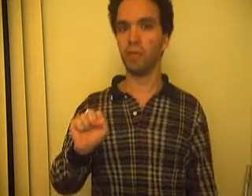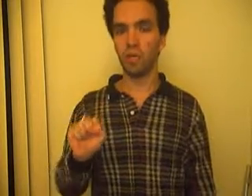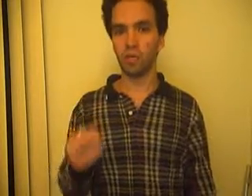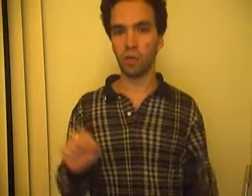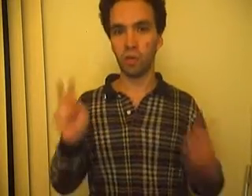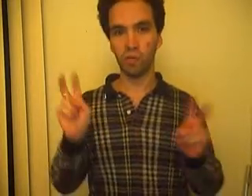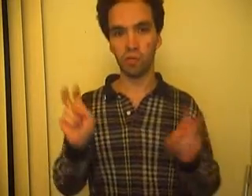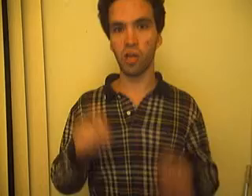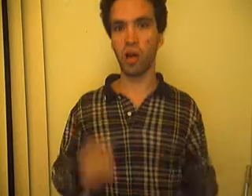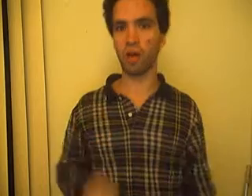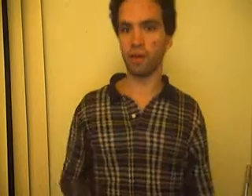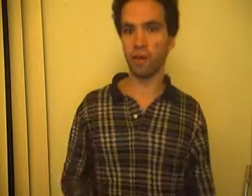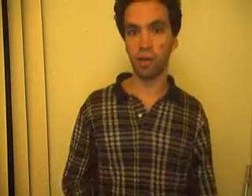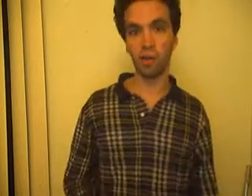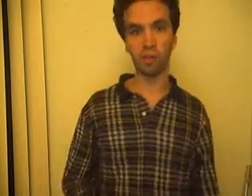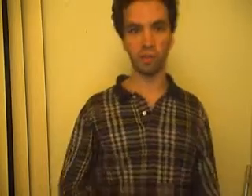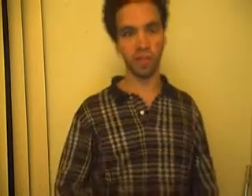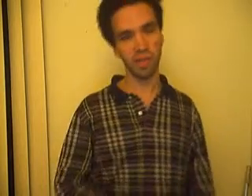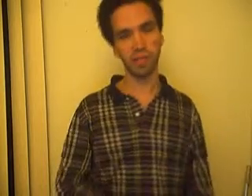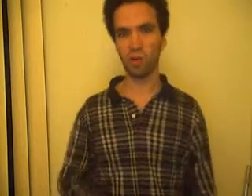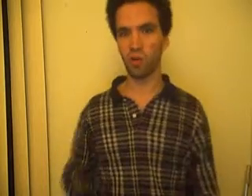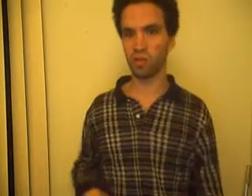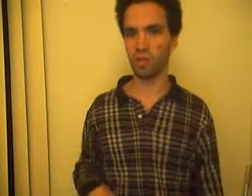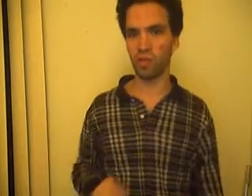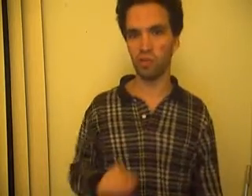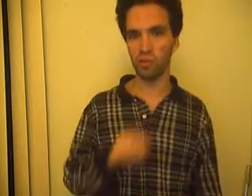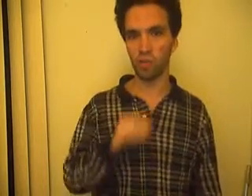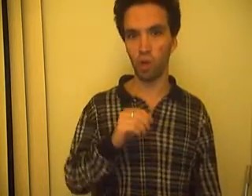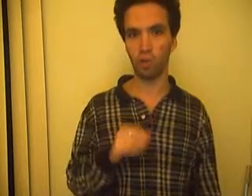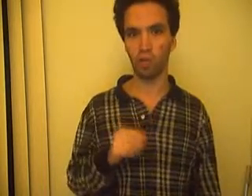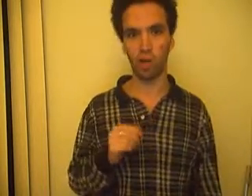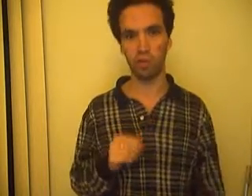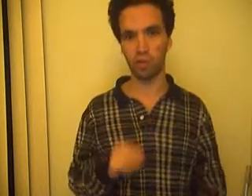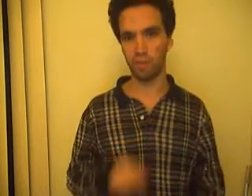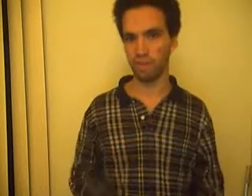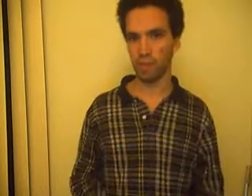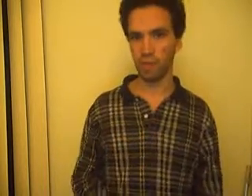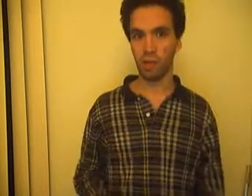So, first line. There is a place across the hills over yonder.